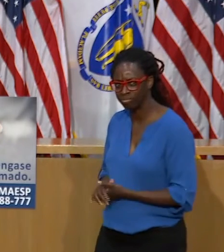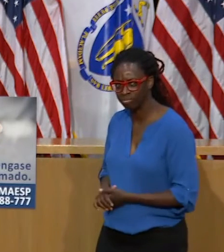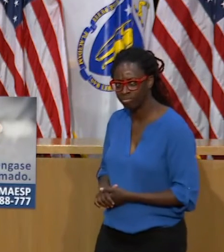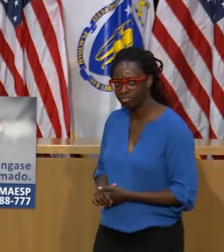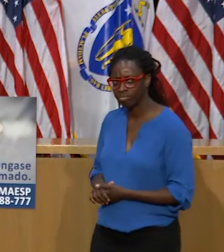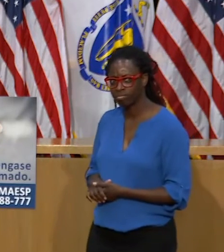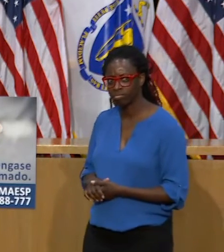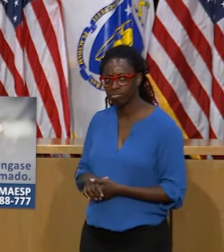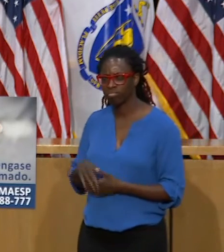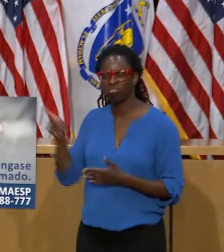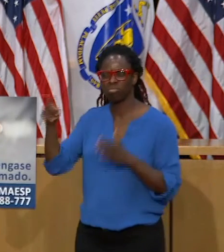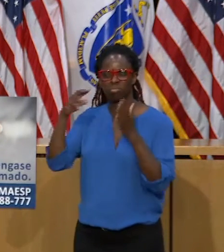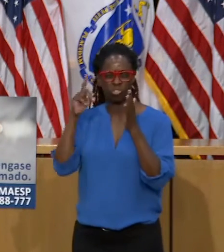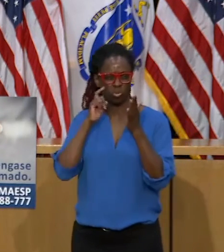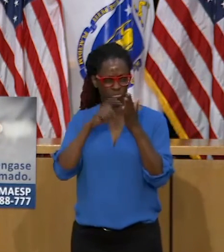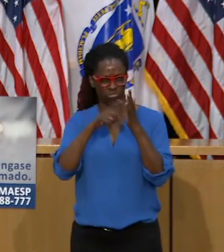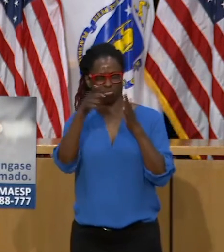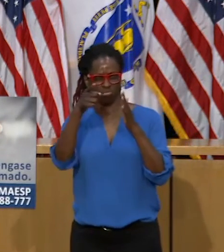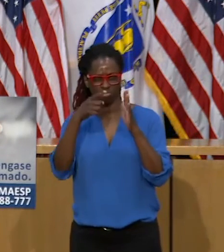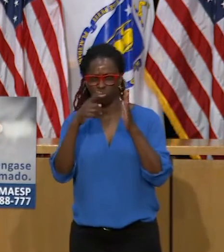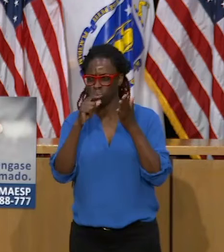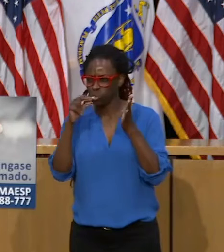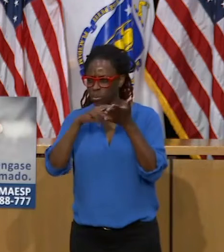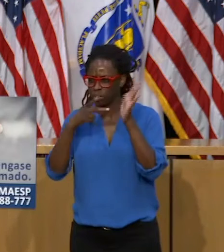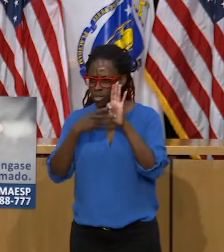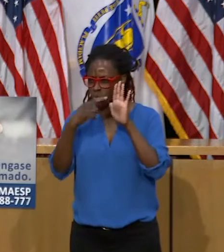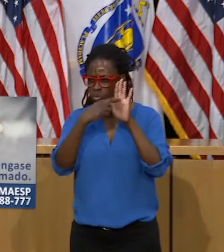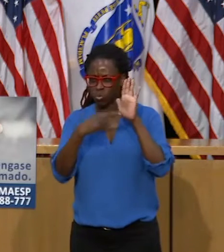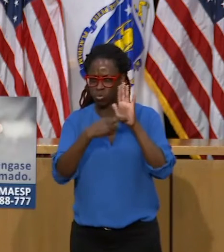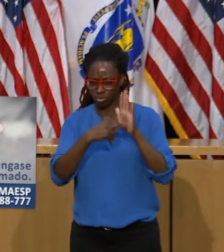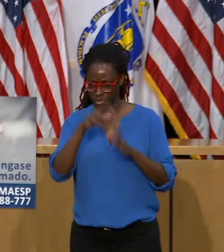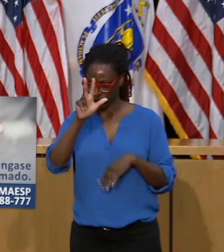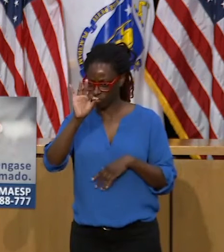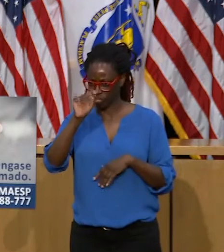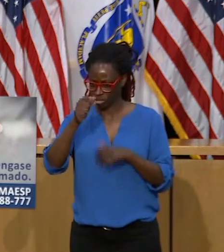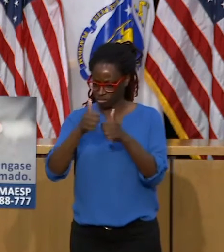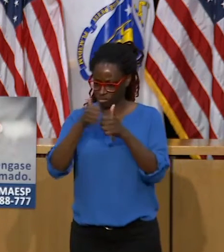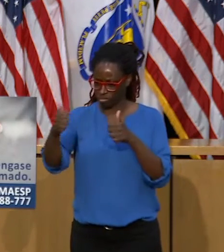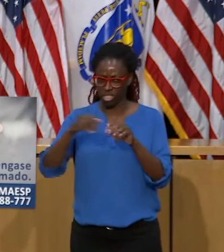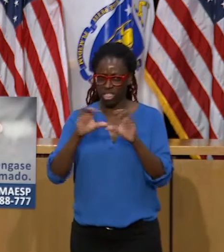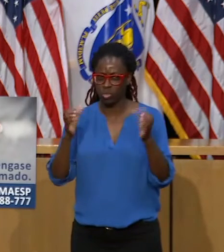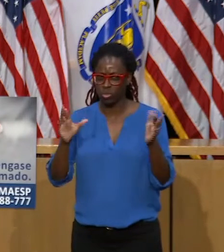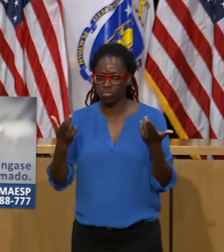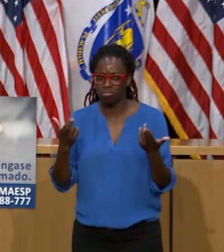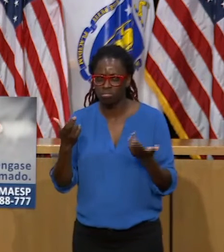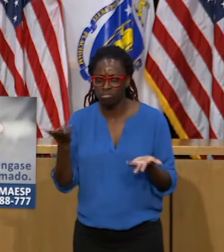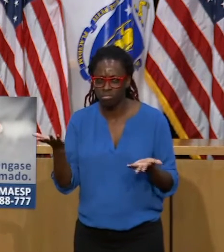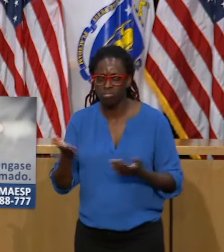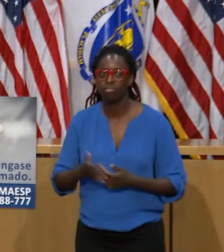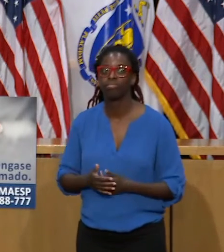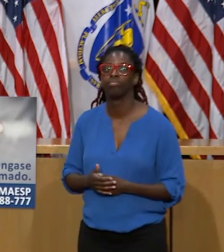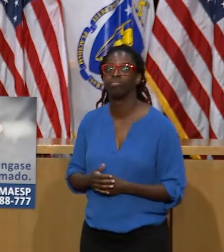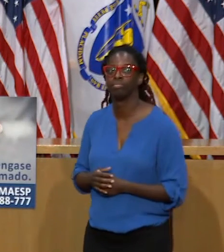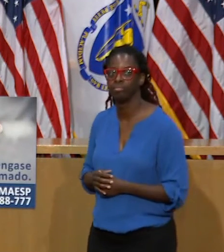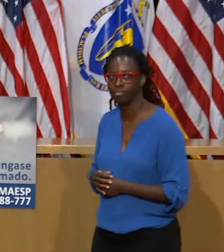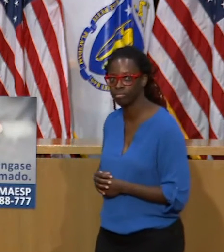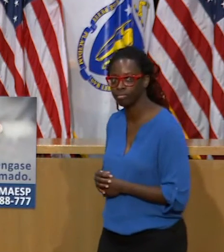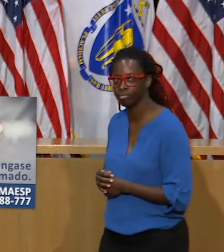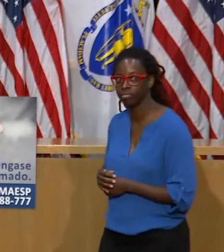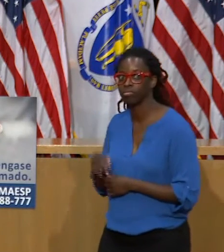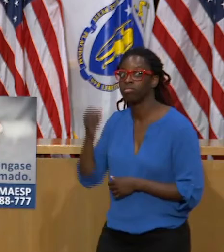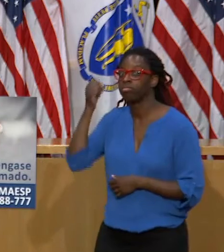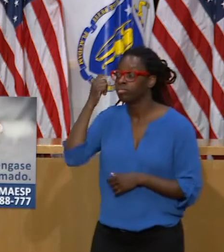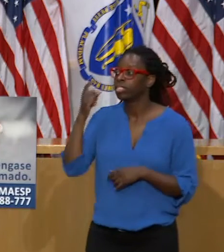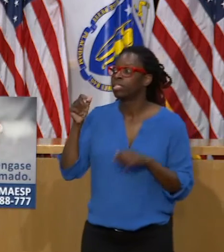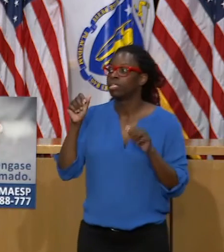So our guidance says, when feasible, try to get to 6 feet, but no less than 3 feet. And that's based on medical research, and I'll let the